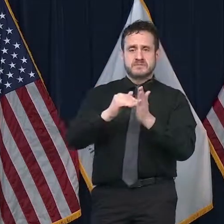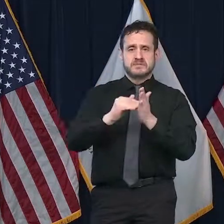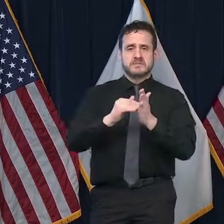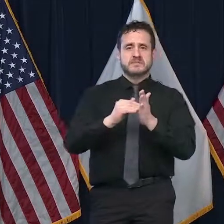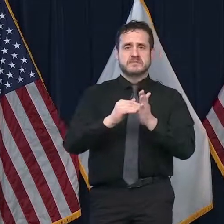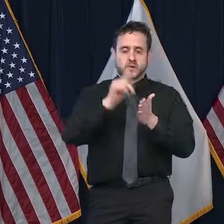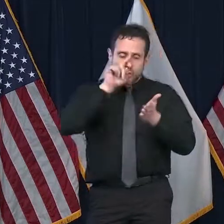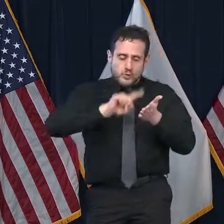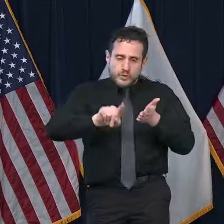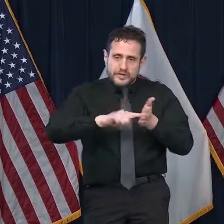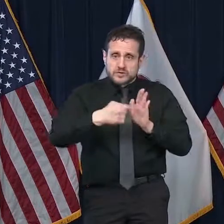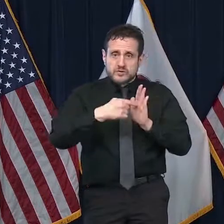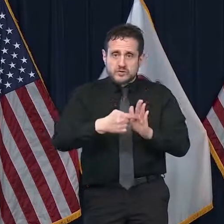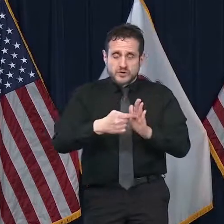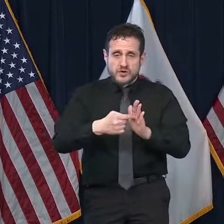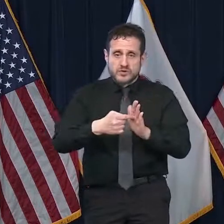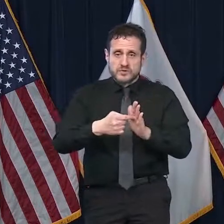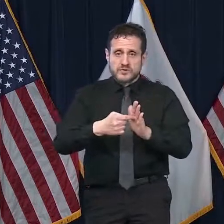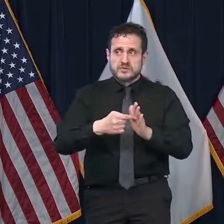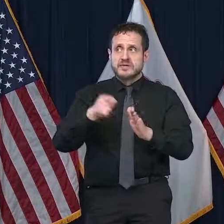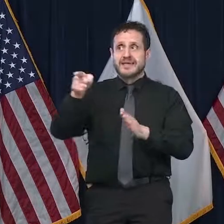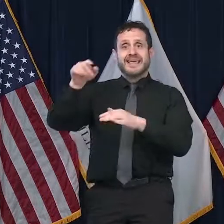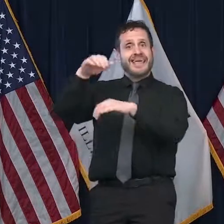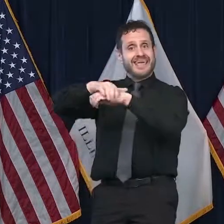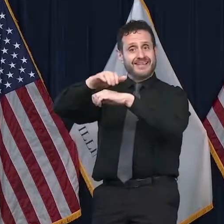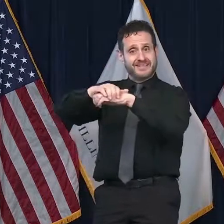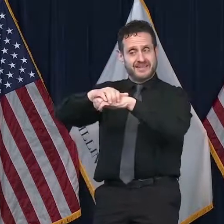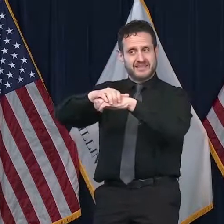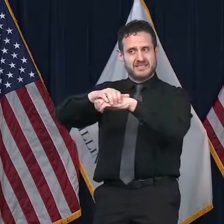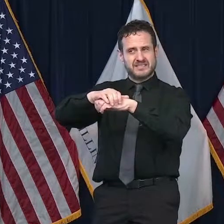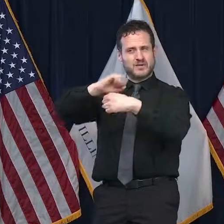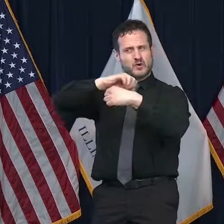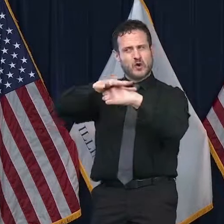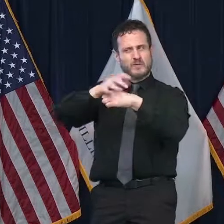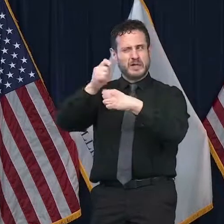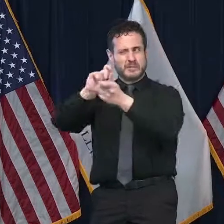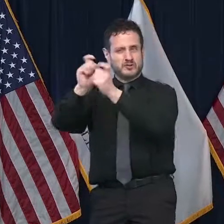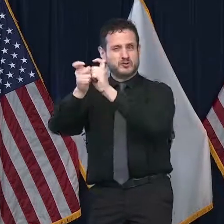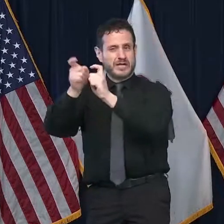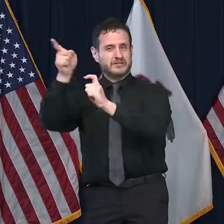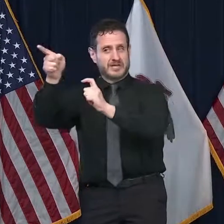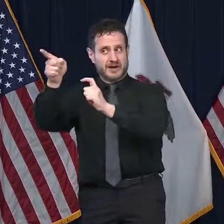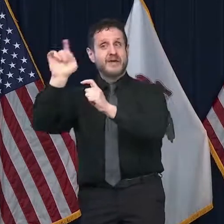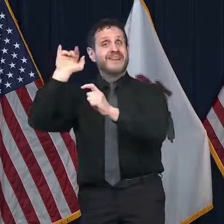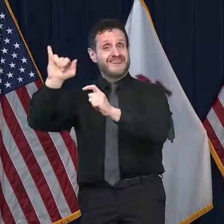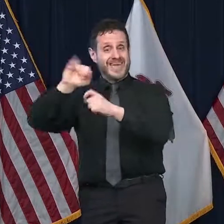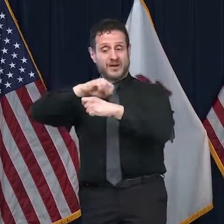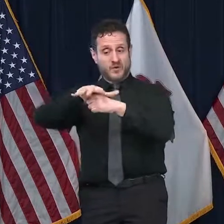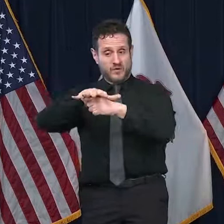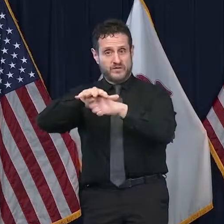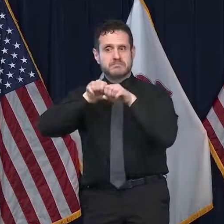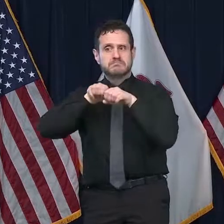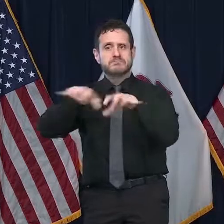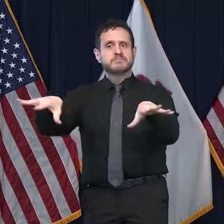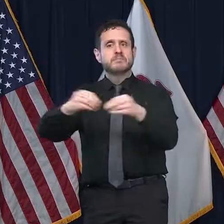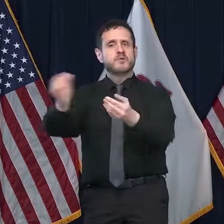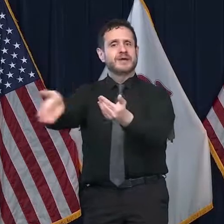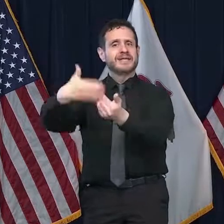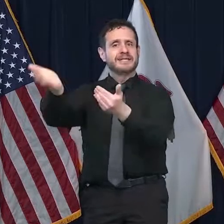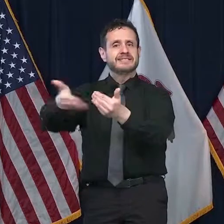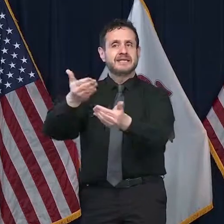the variant first detected in the United Kingdom spreads more quickly, and that could cause our case counts